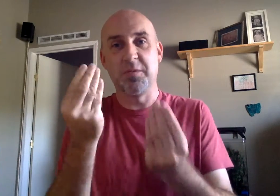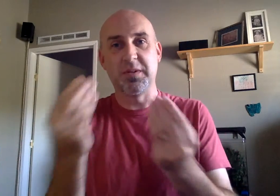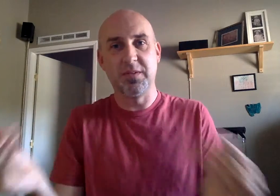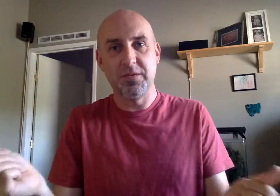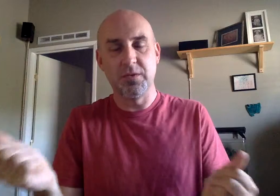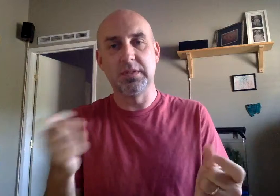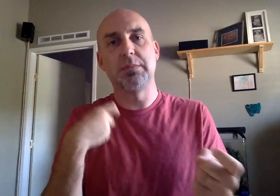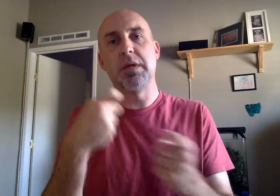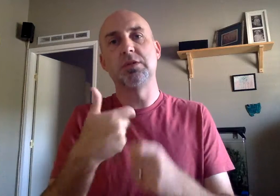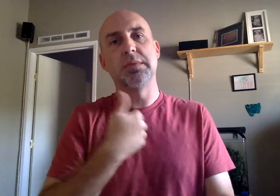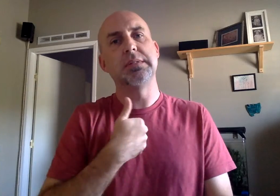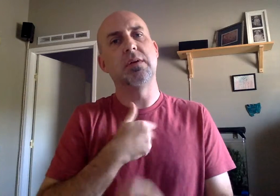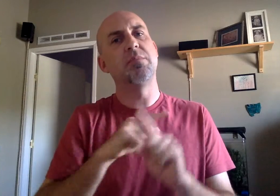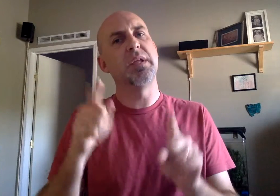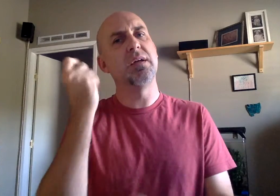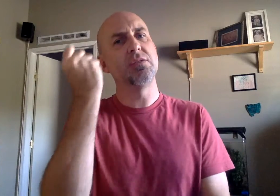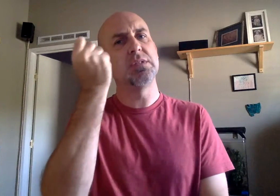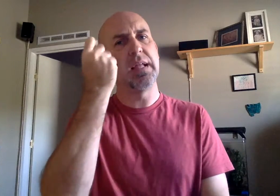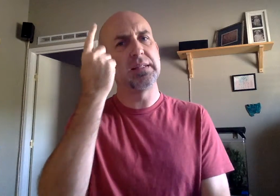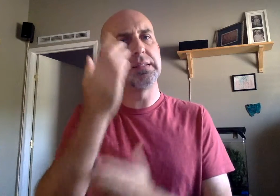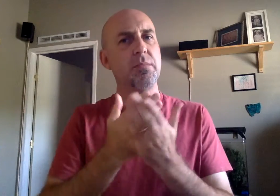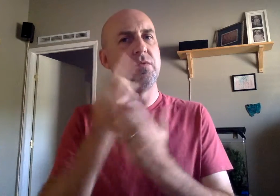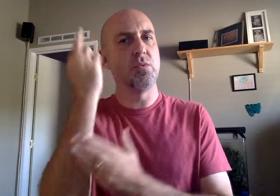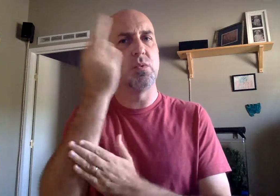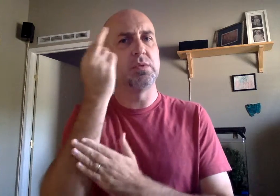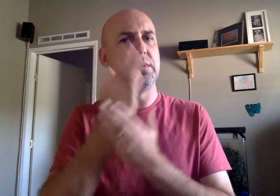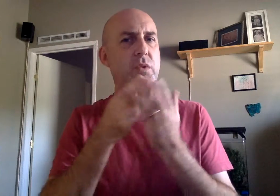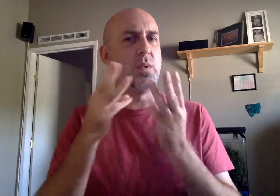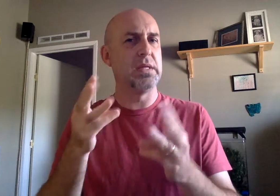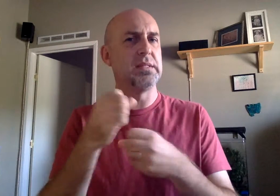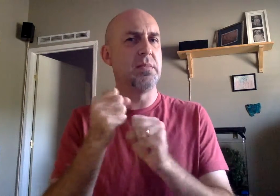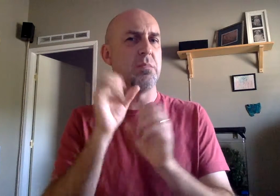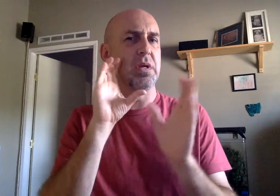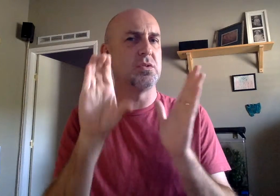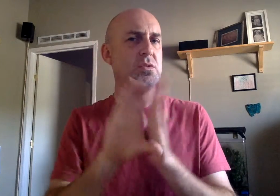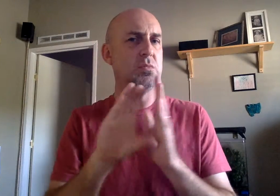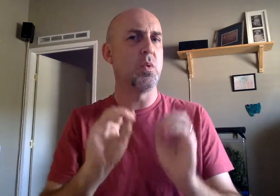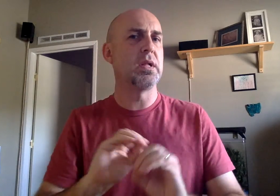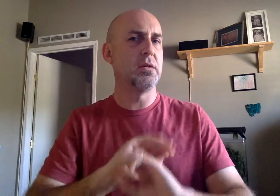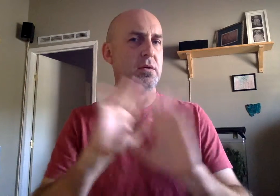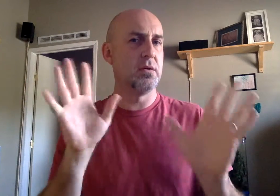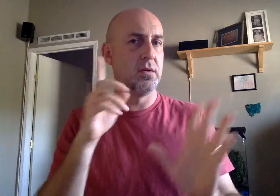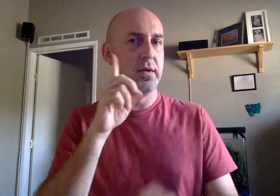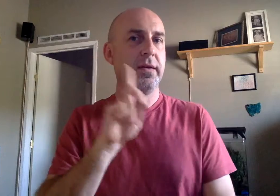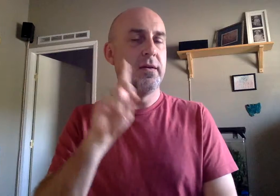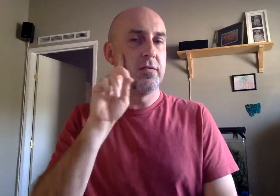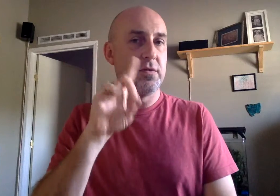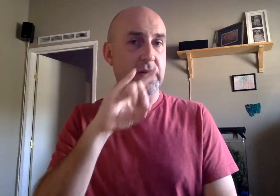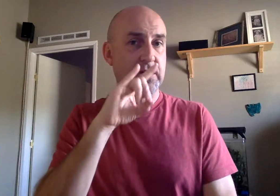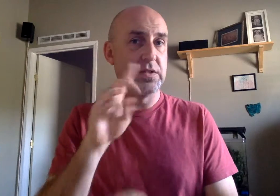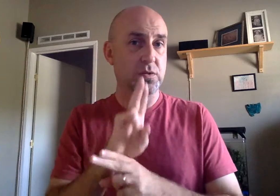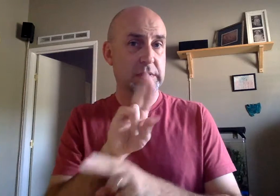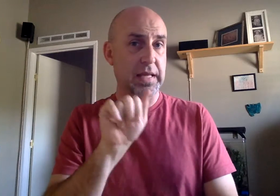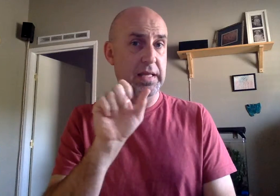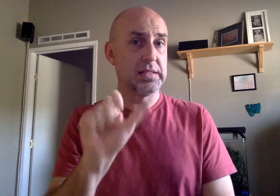perfectly fluent in Spanish myself, but I understand some of the rules, some of the ways to make pictures more clear for deaf kids using ASL.